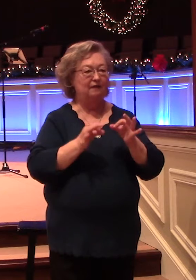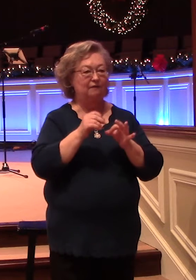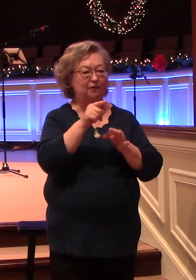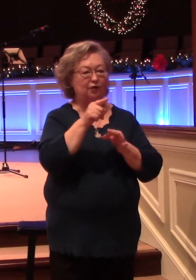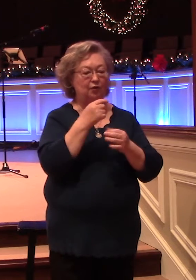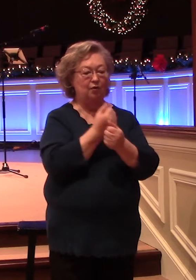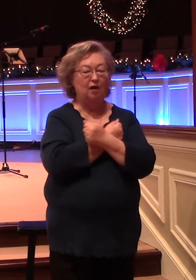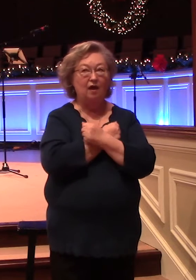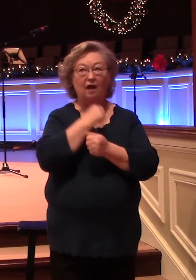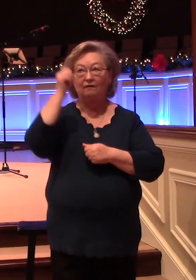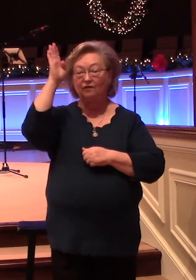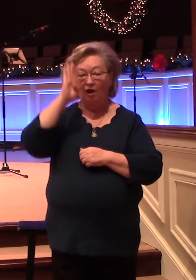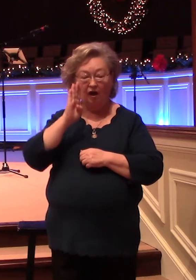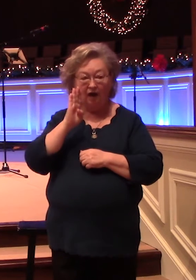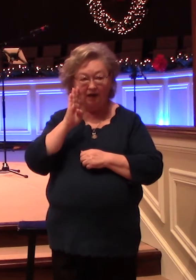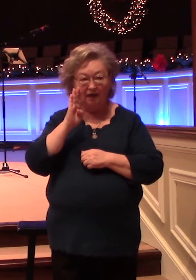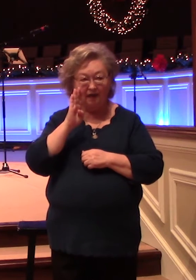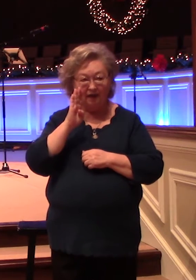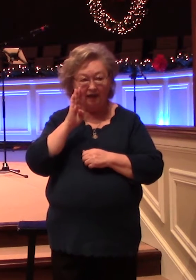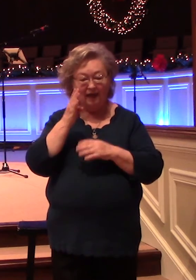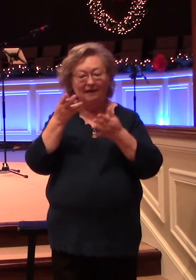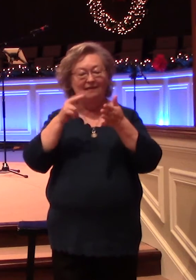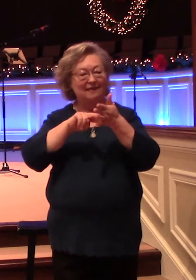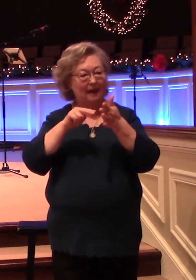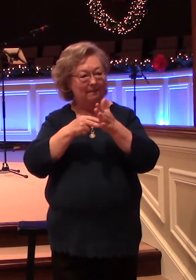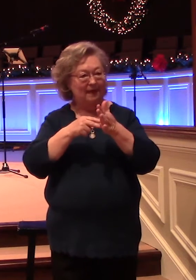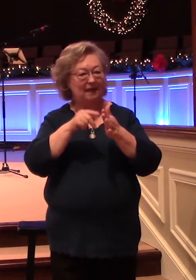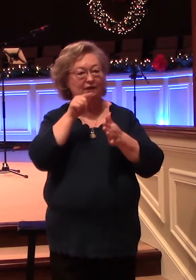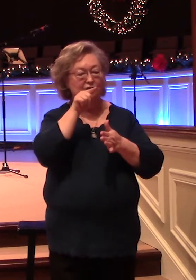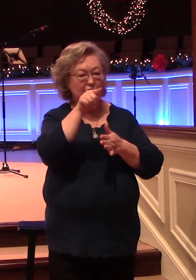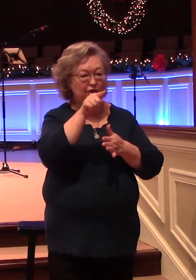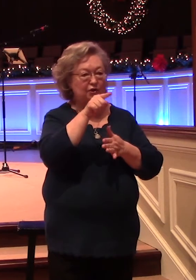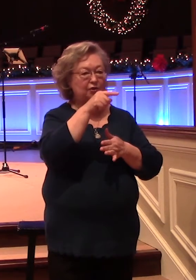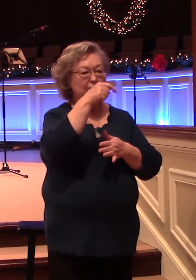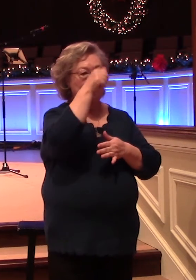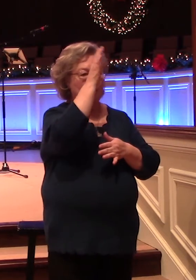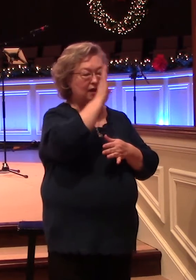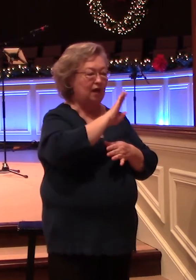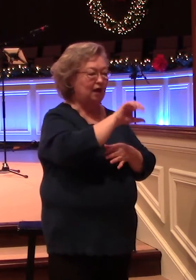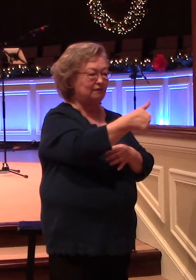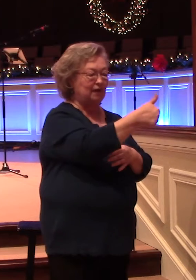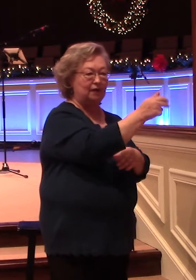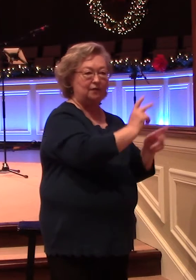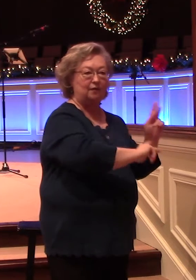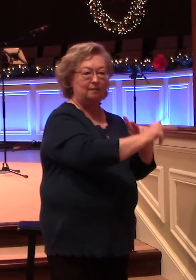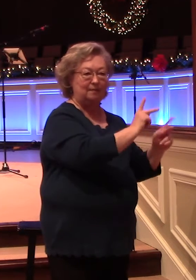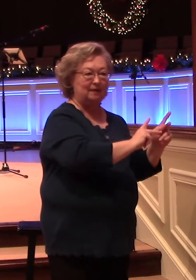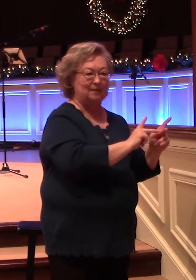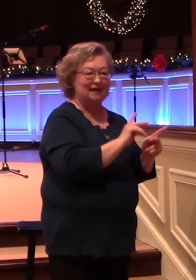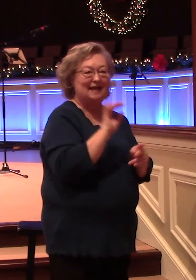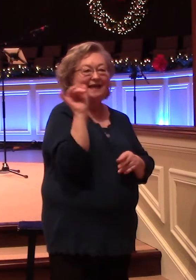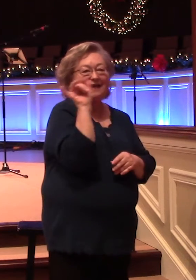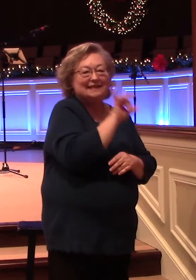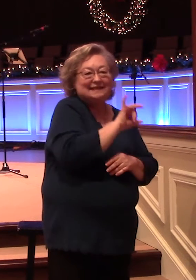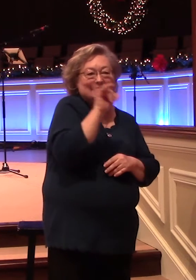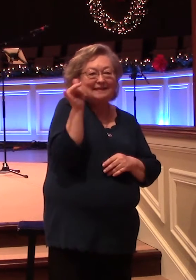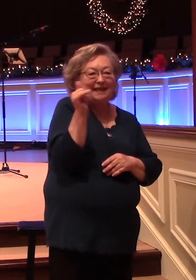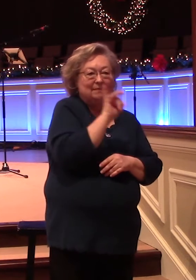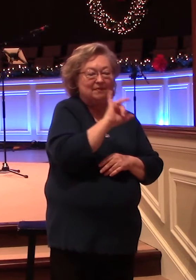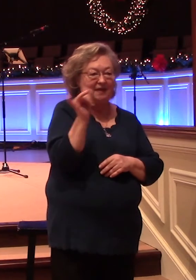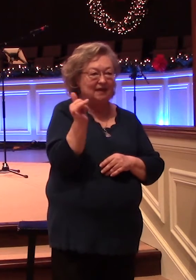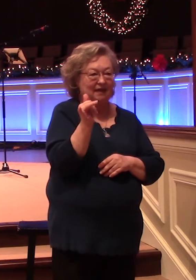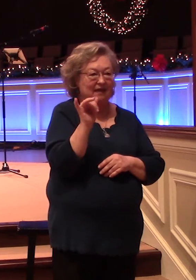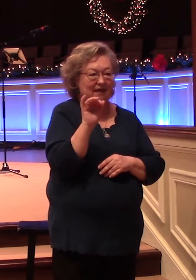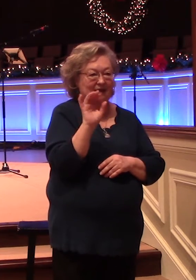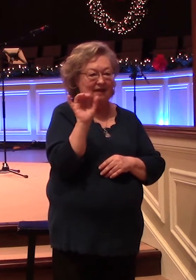another. They're the same thing. When Jesus is asked, what's most important? What's the most important thing about following God? Love